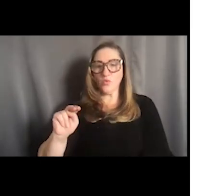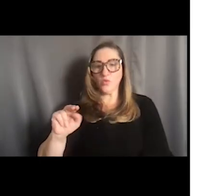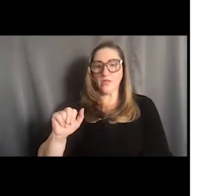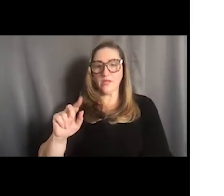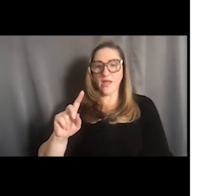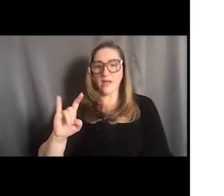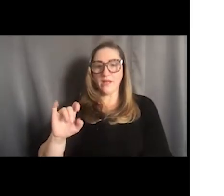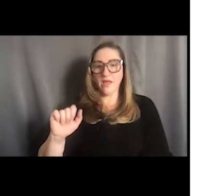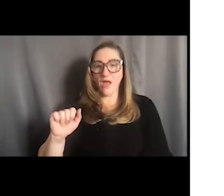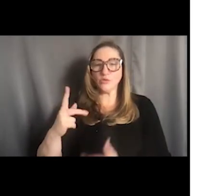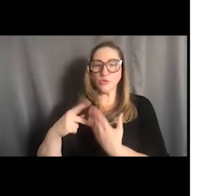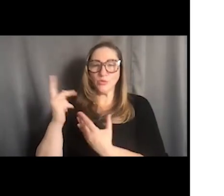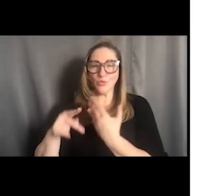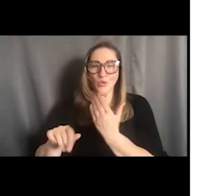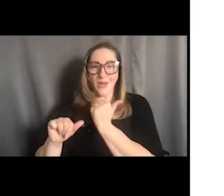assistant.